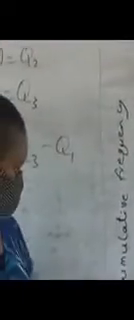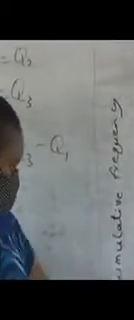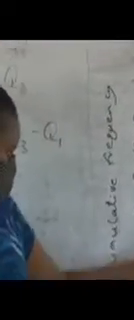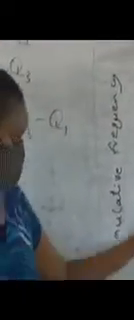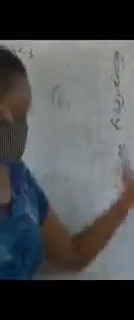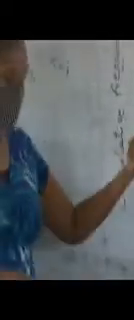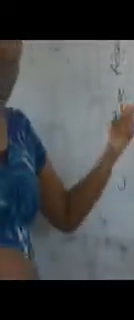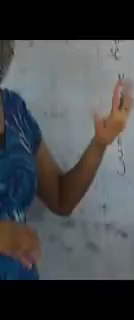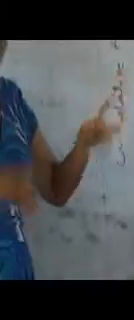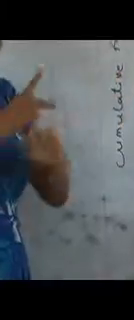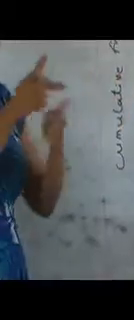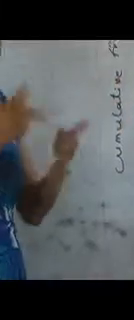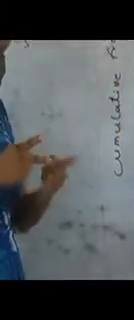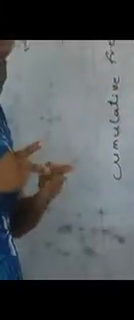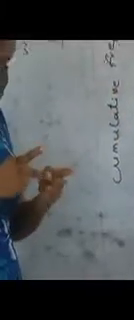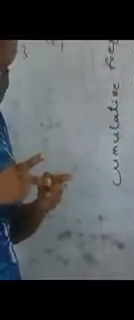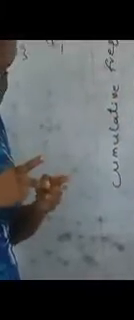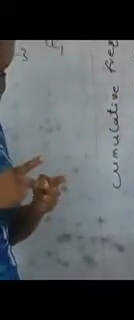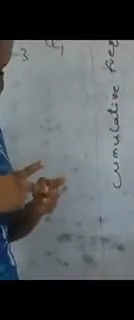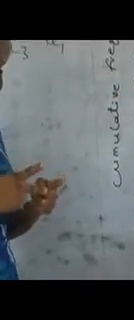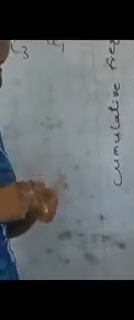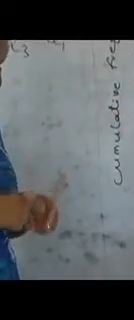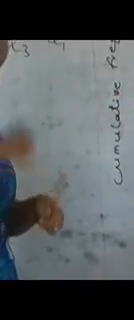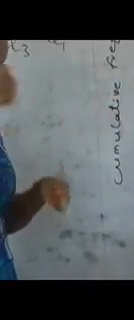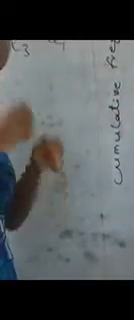down. The marks you have here